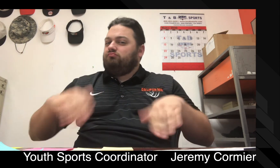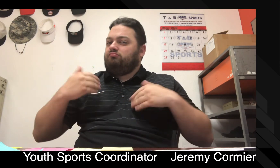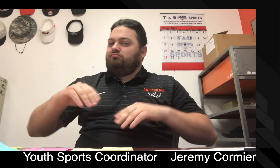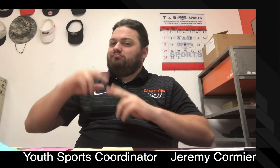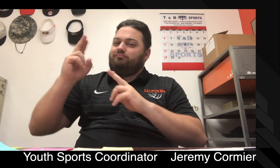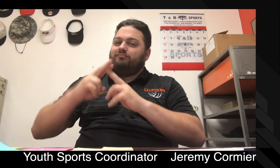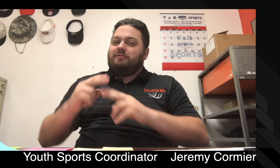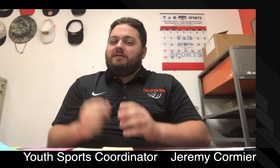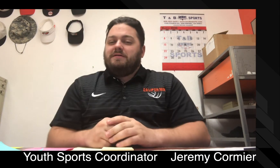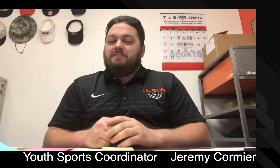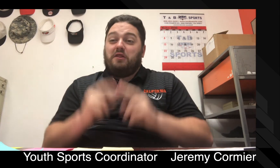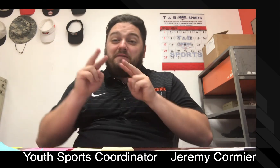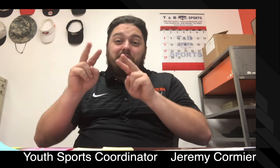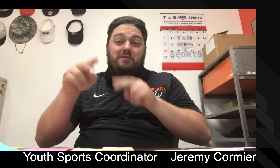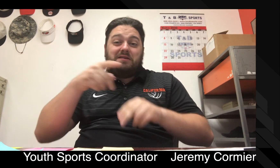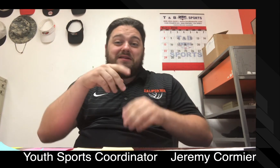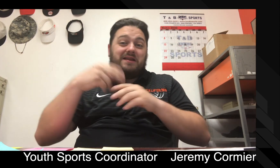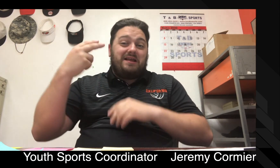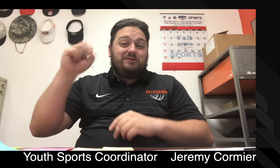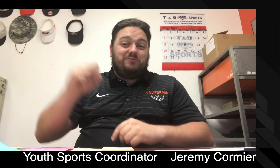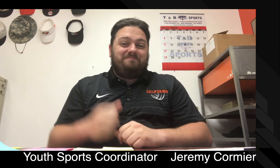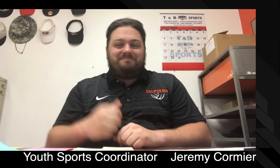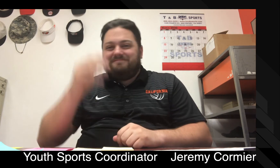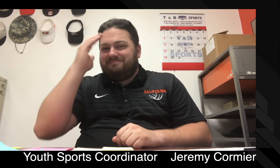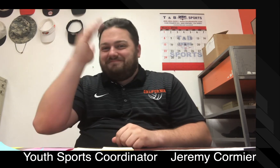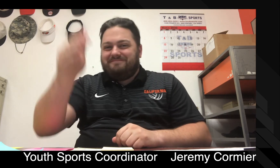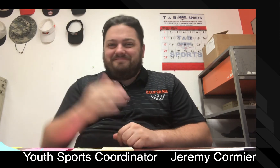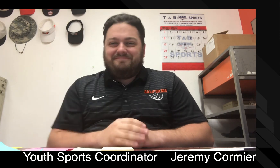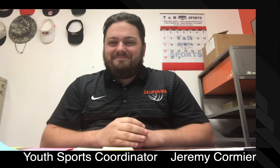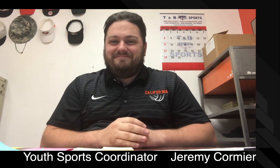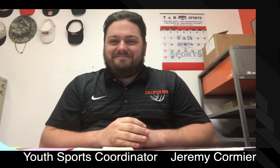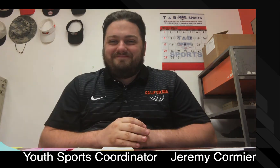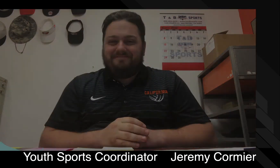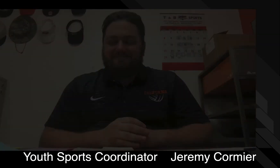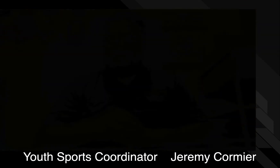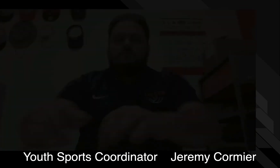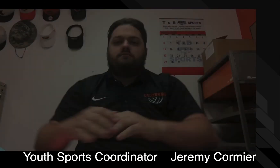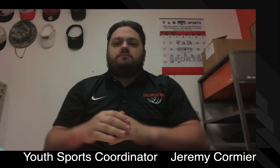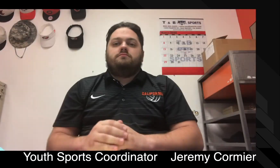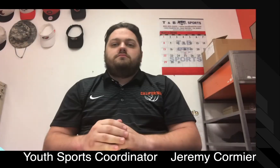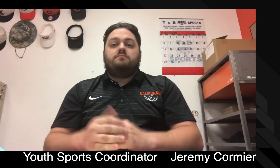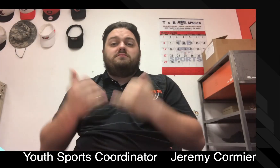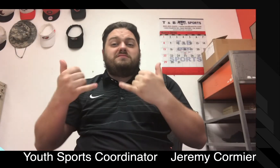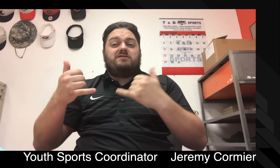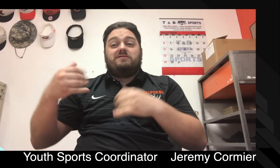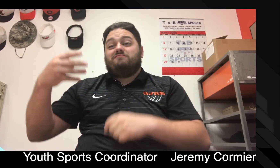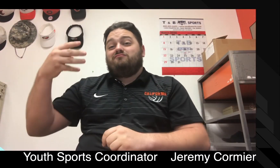silent leader. He's tops. Look forward to seeing him in high school.